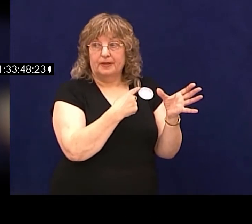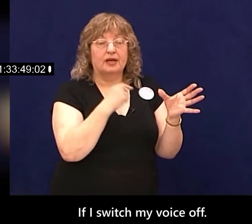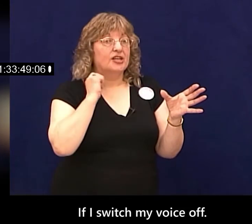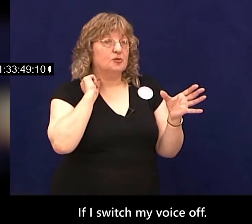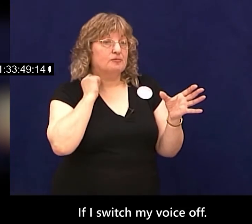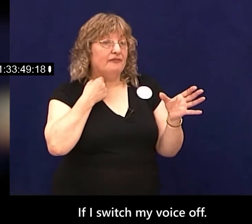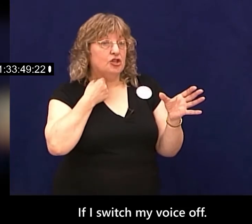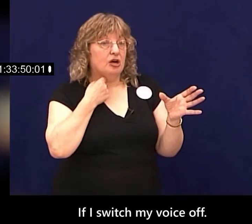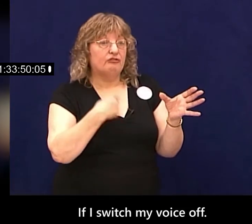If I switch my voice off,